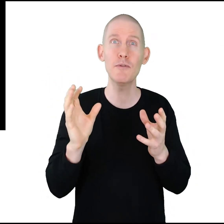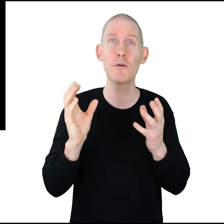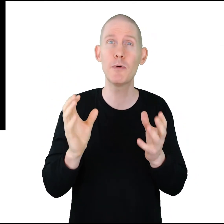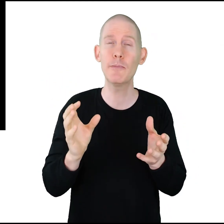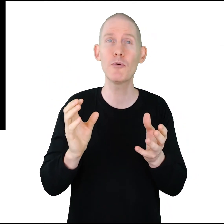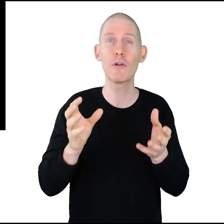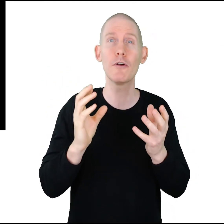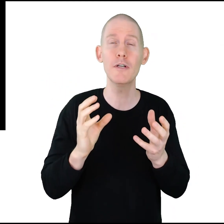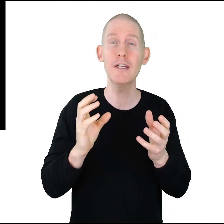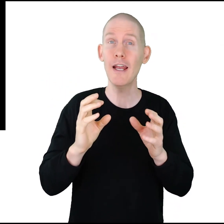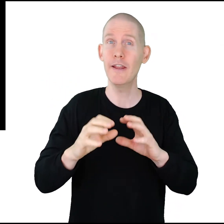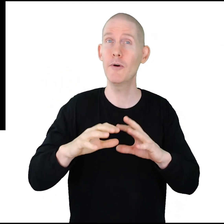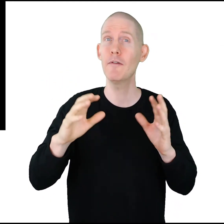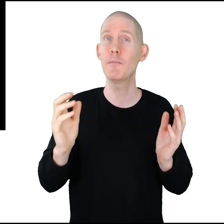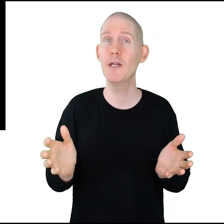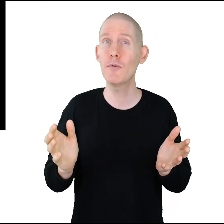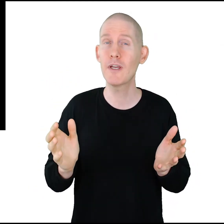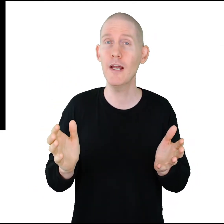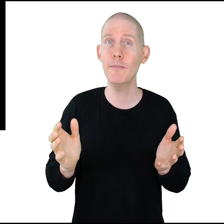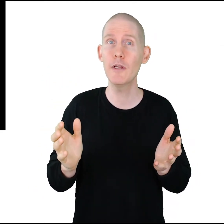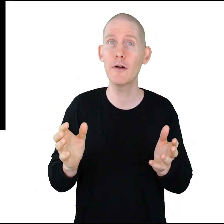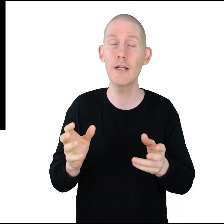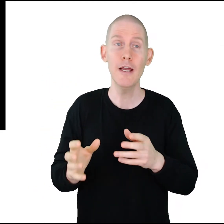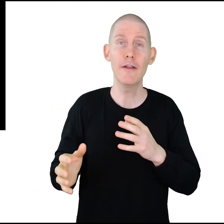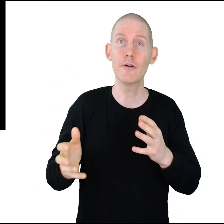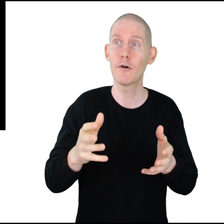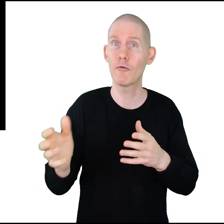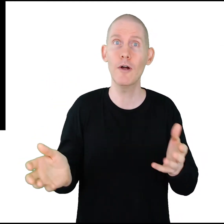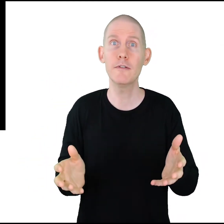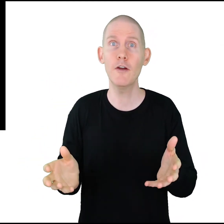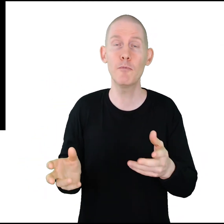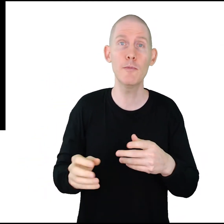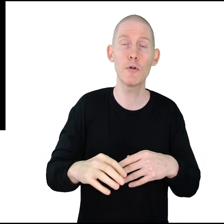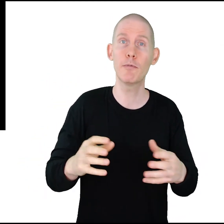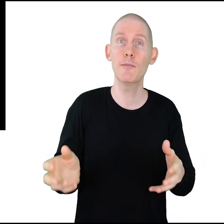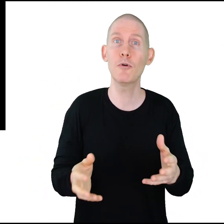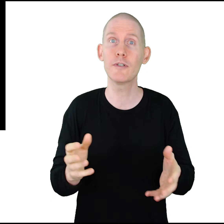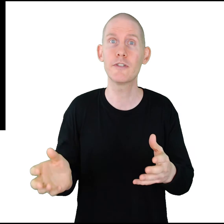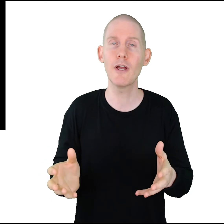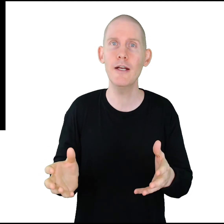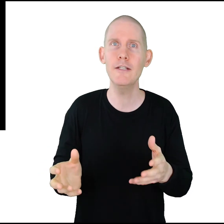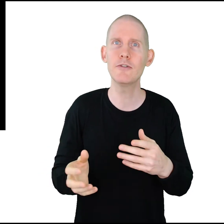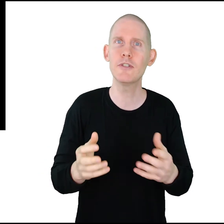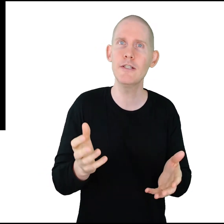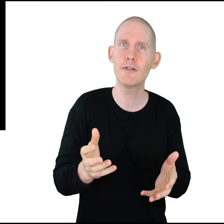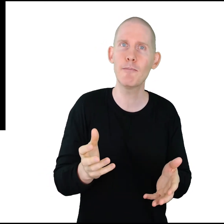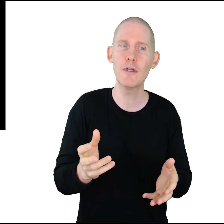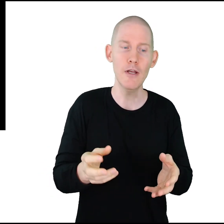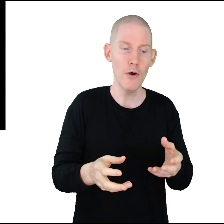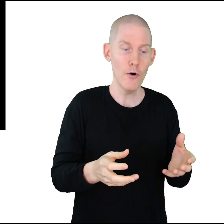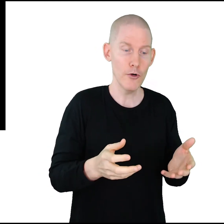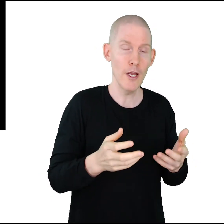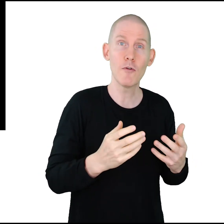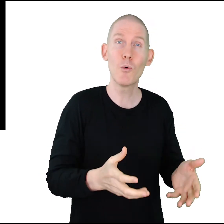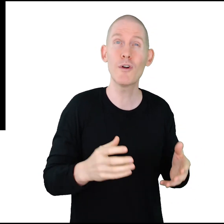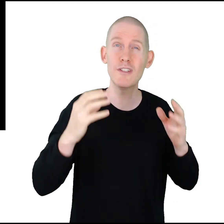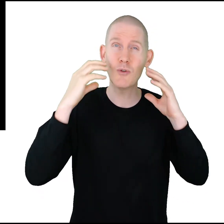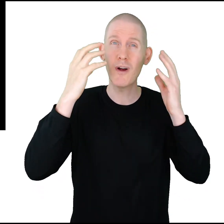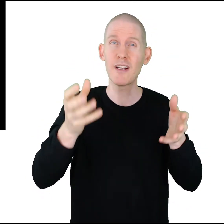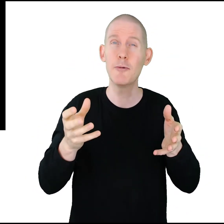for people who are learning. They don't have a big vocabulary and they're around deaf people or people who are signing. You see something or you have a word that you want to